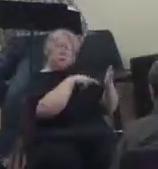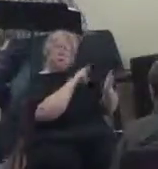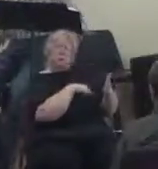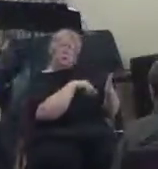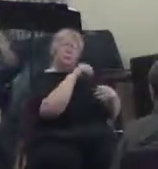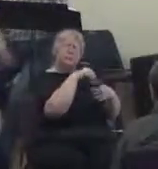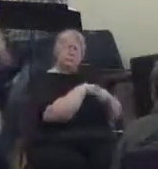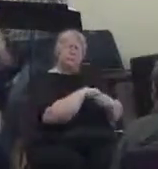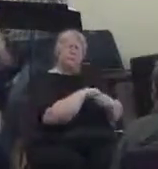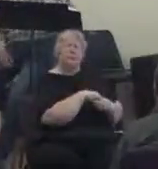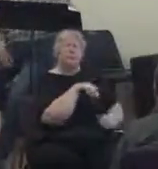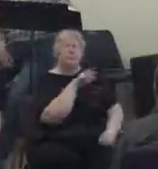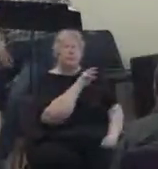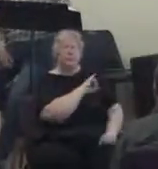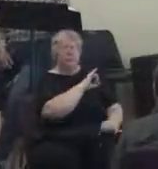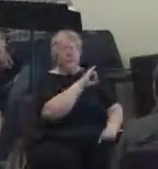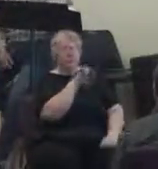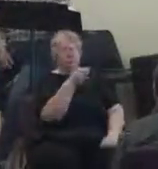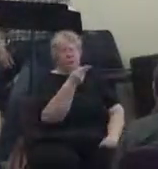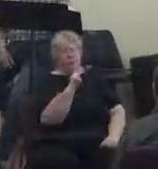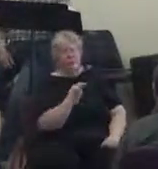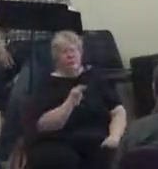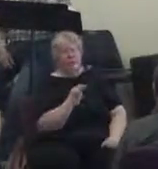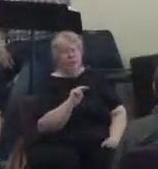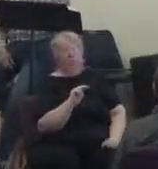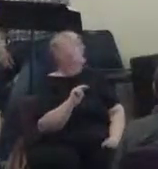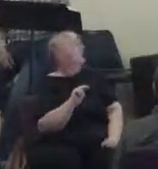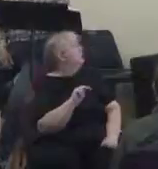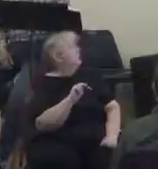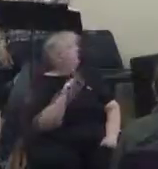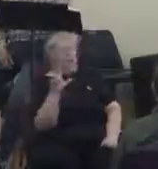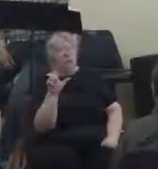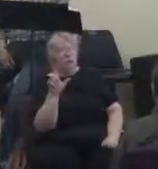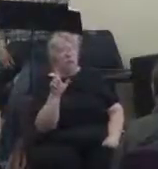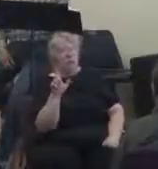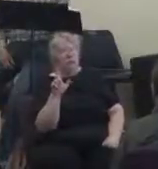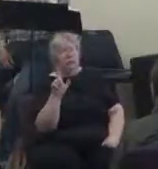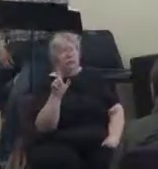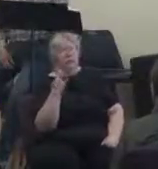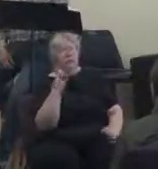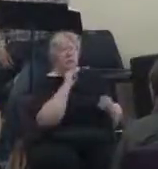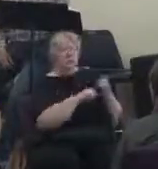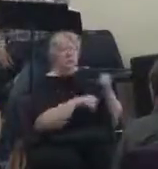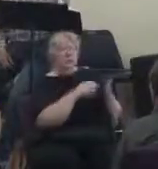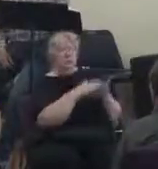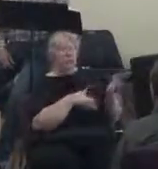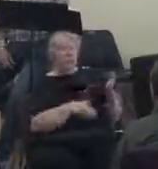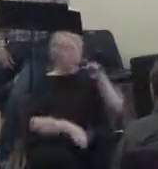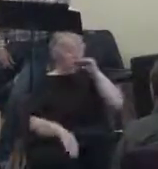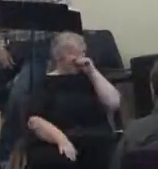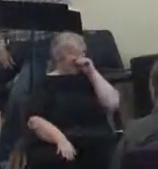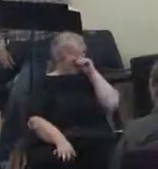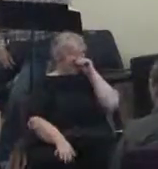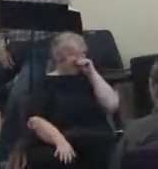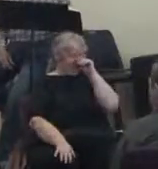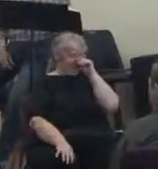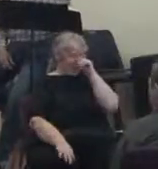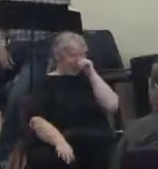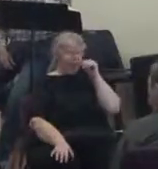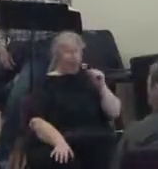in John 21, the last section of John 21.